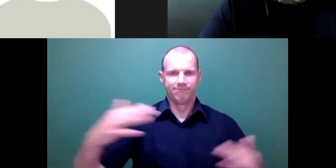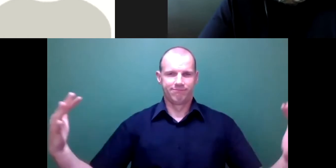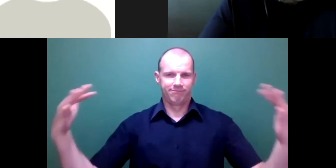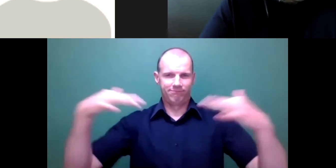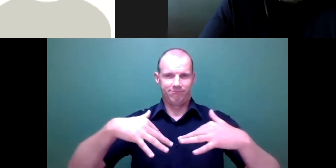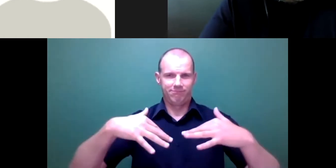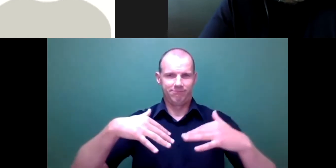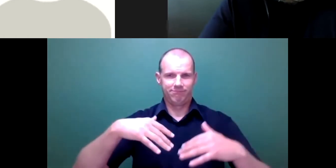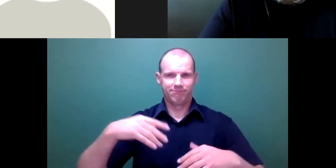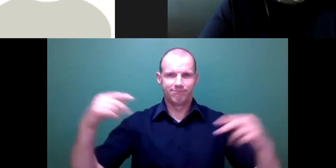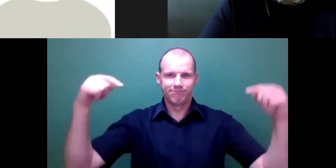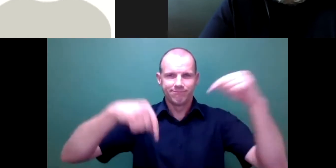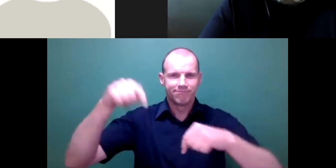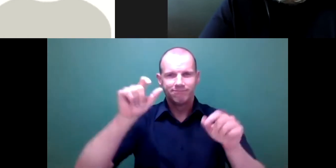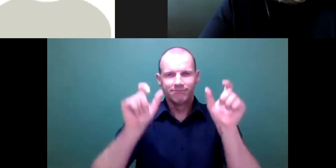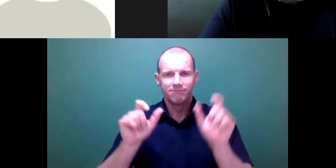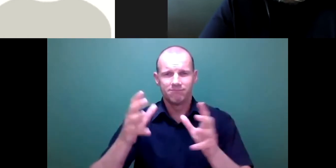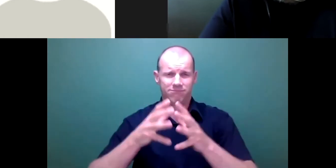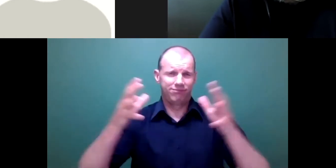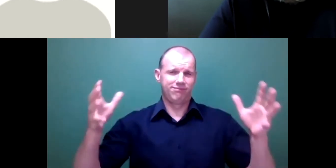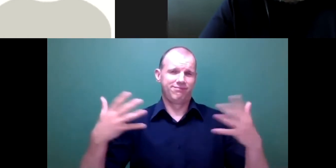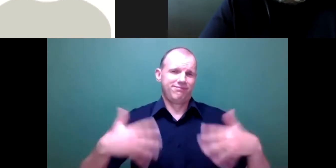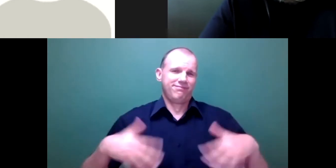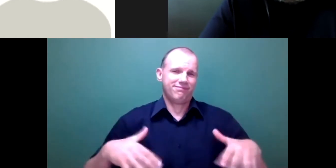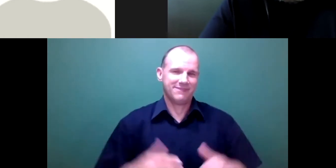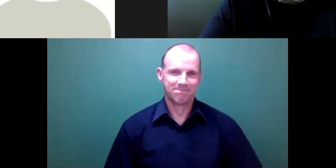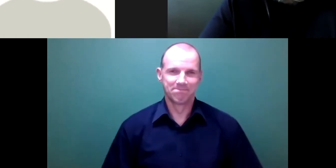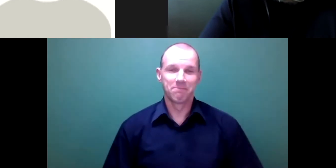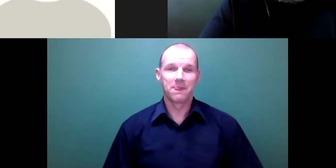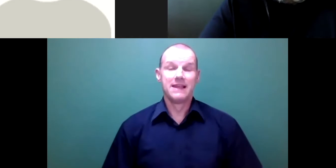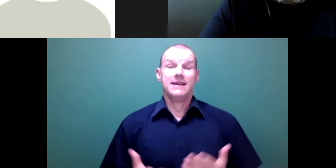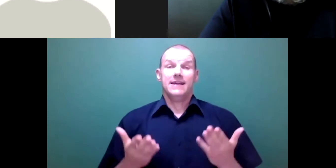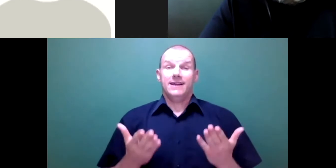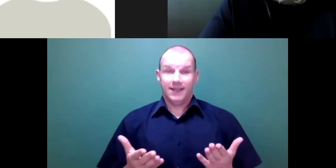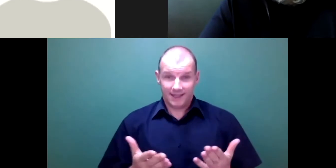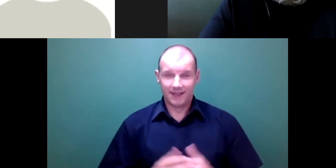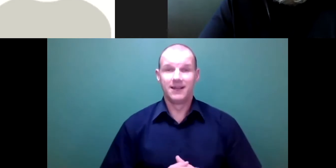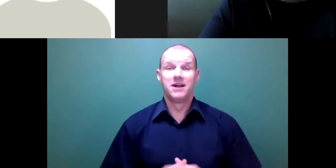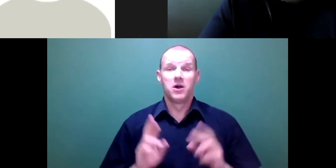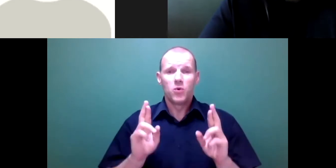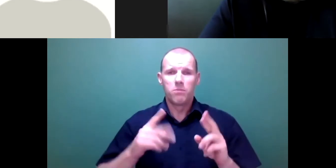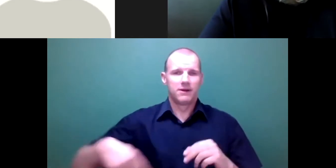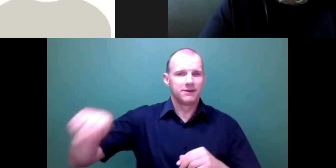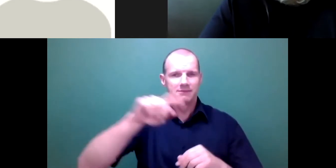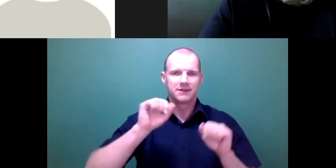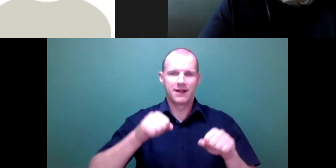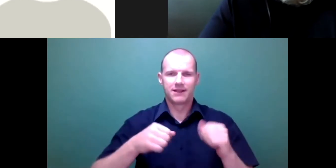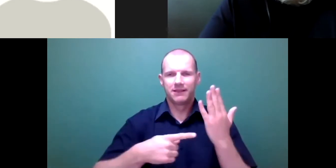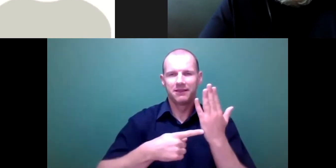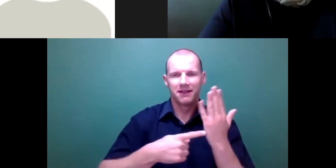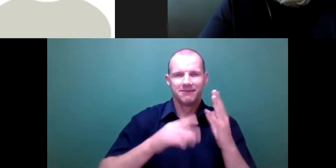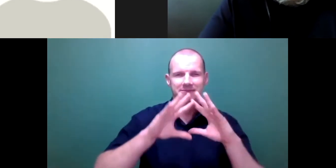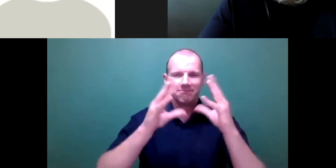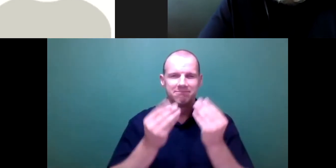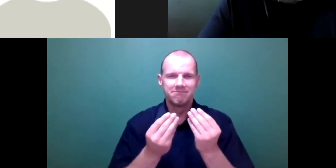First of all, I want to say thank you for all the participants attending this conference. It is extremely great to